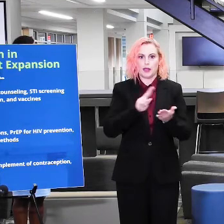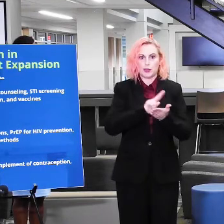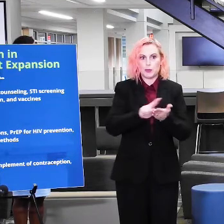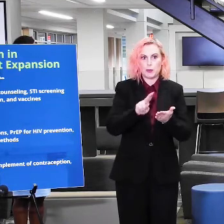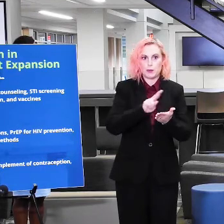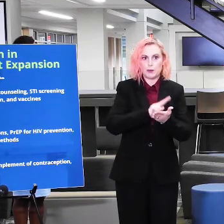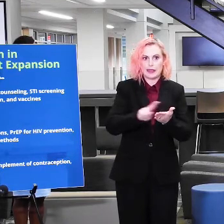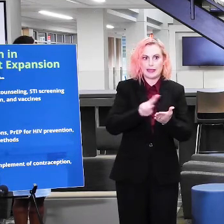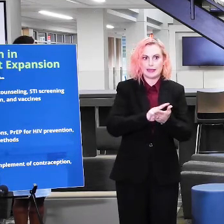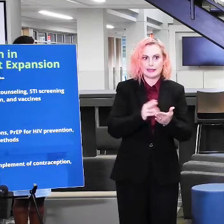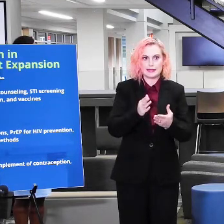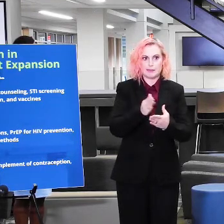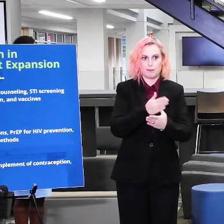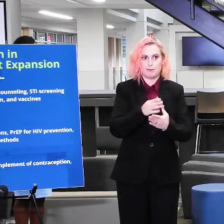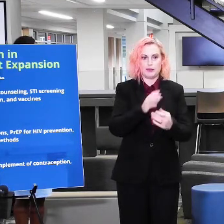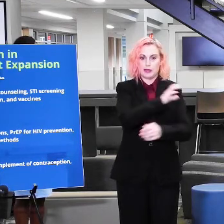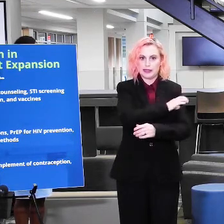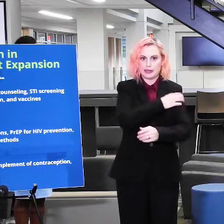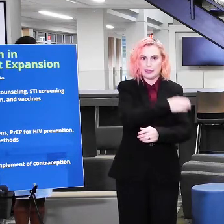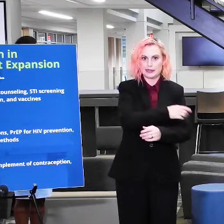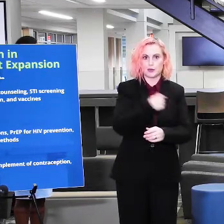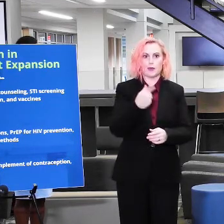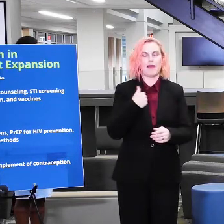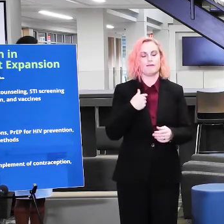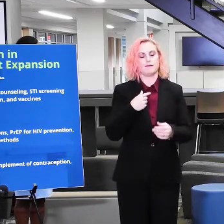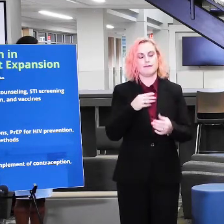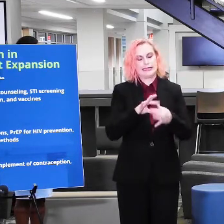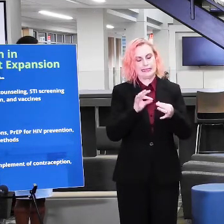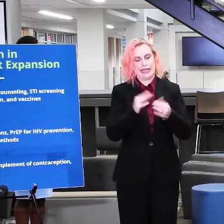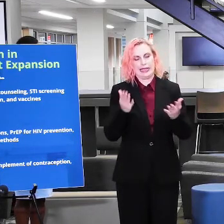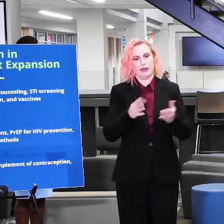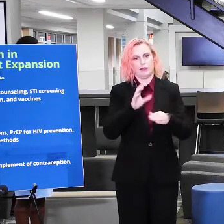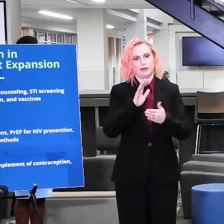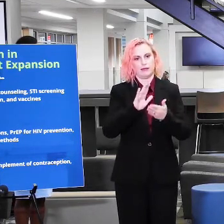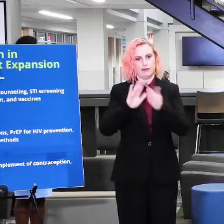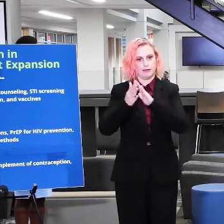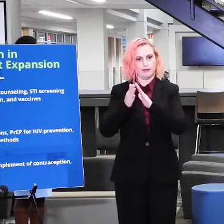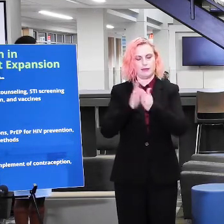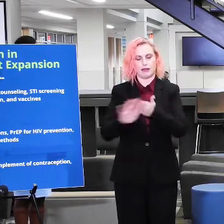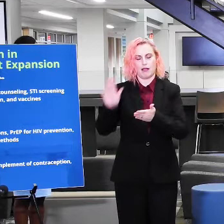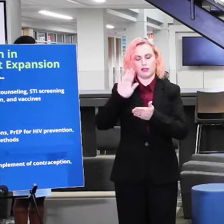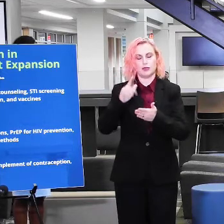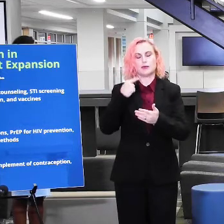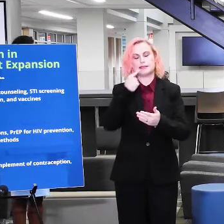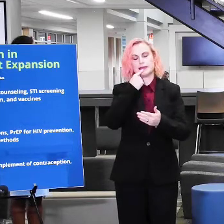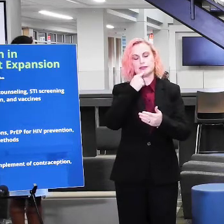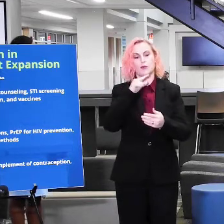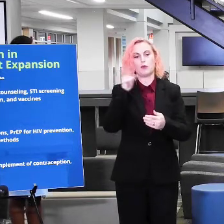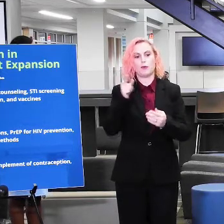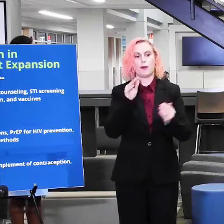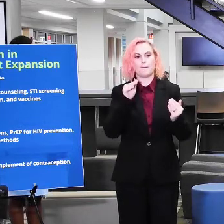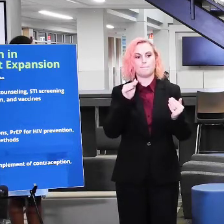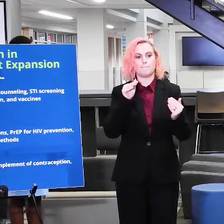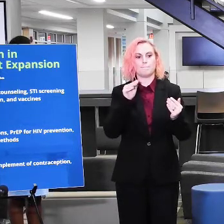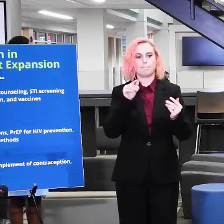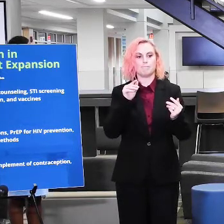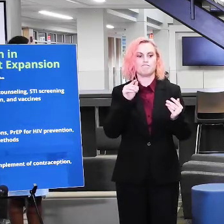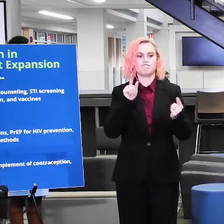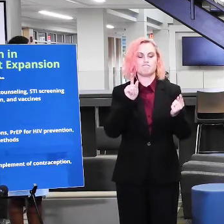clinics. We have a saying here at the college that says, we're going to meet students where they